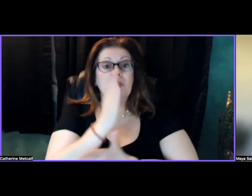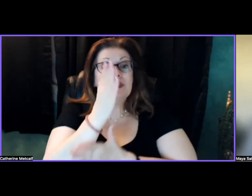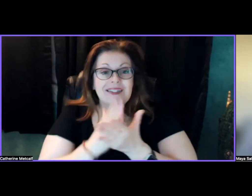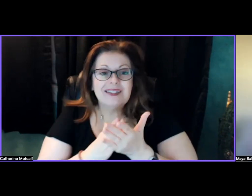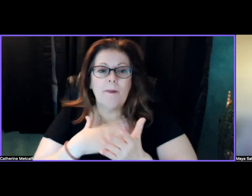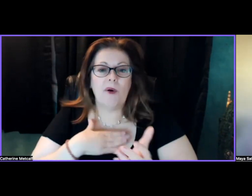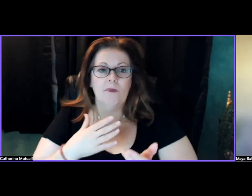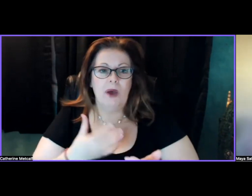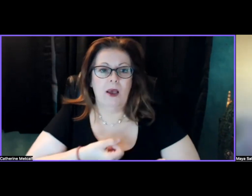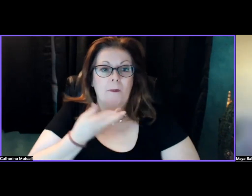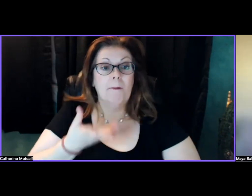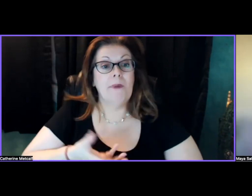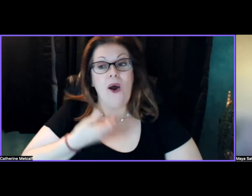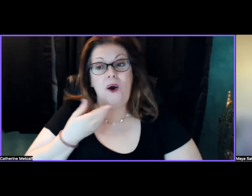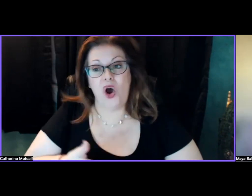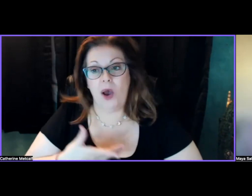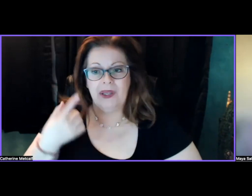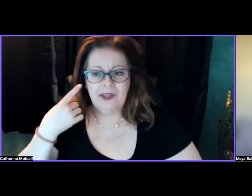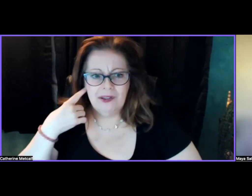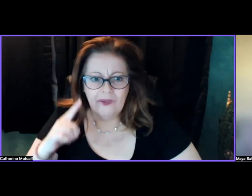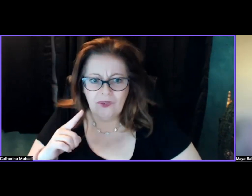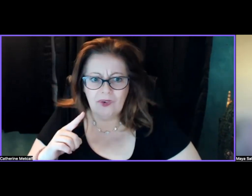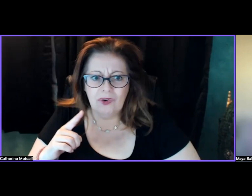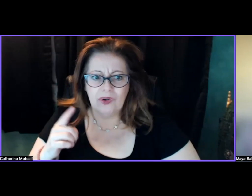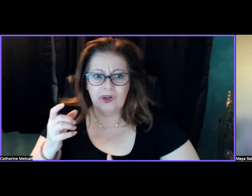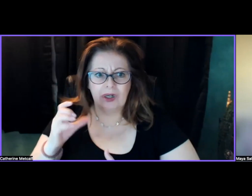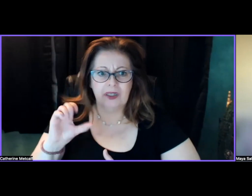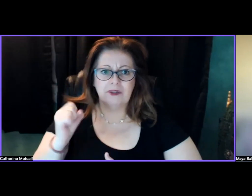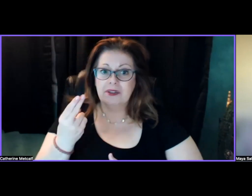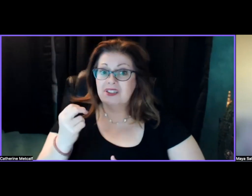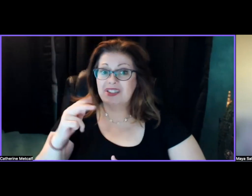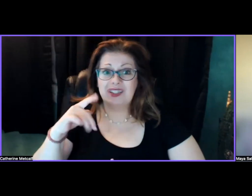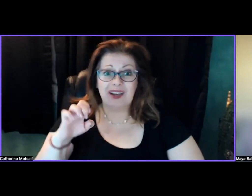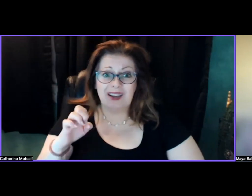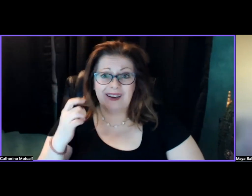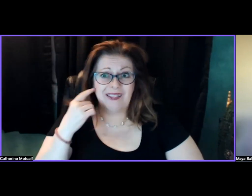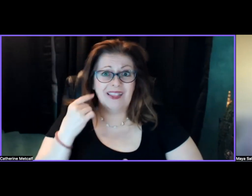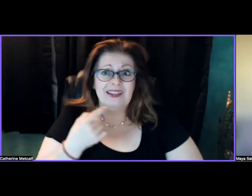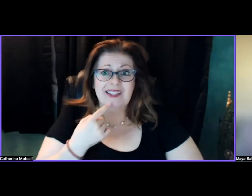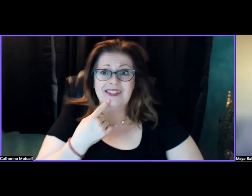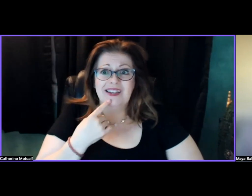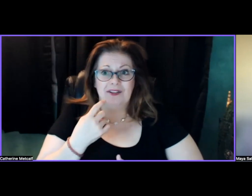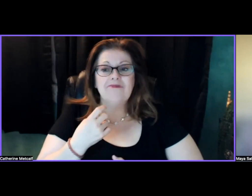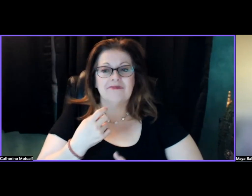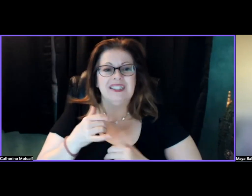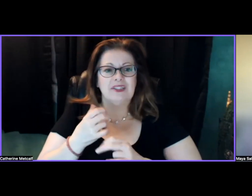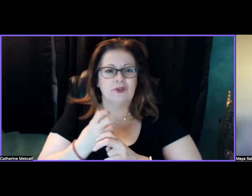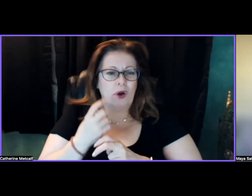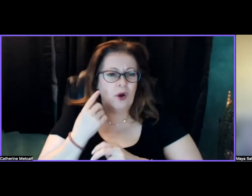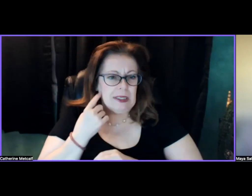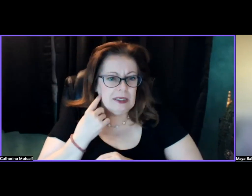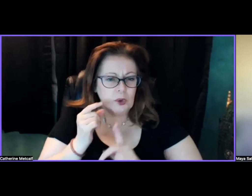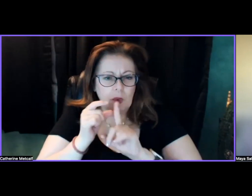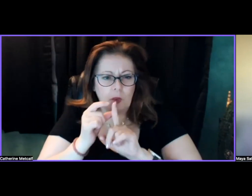is the shape. This poem is inspired by the form of recursion, which in the